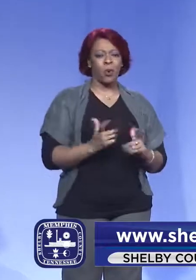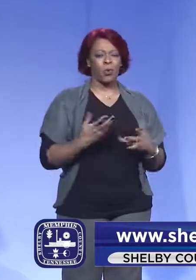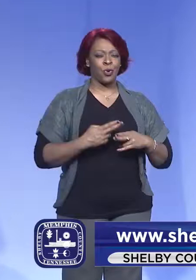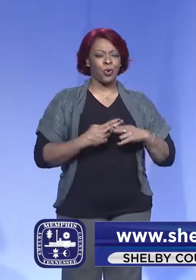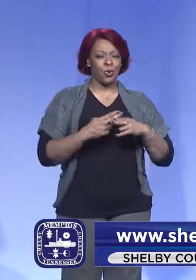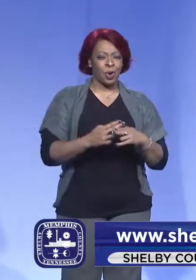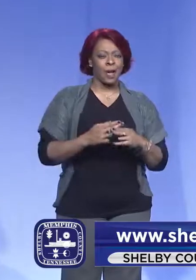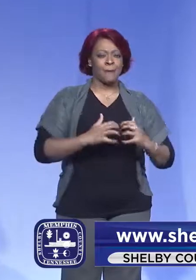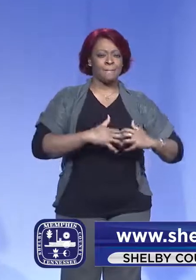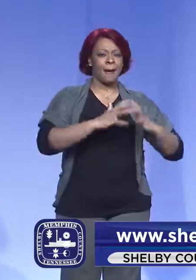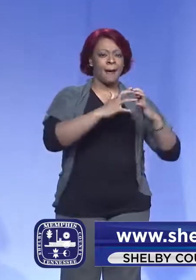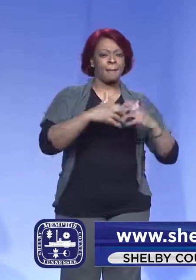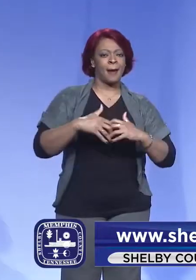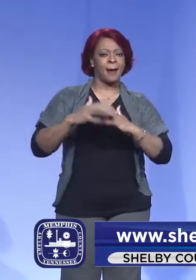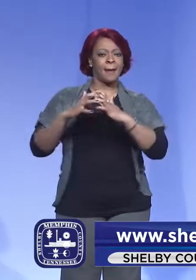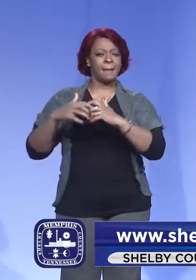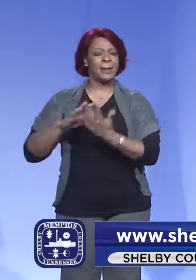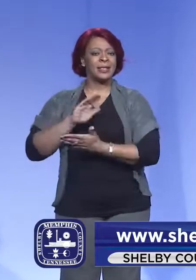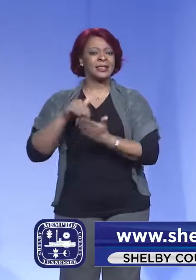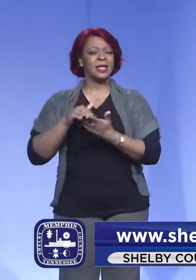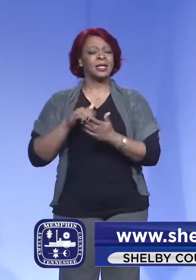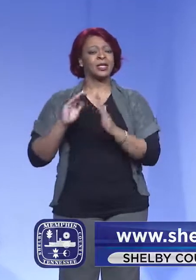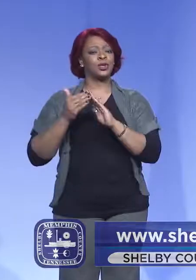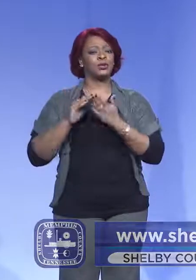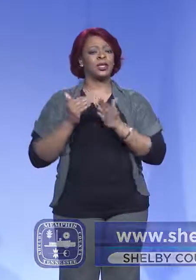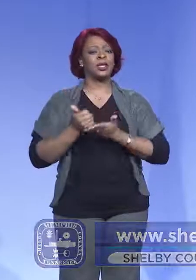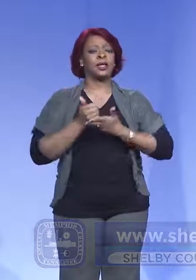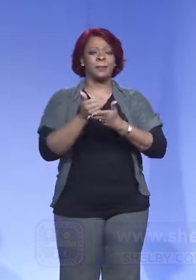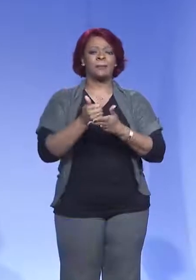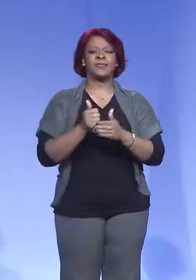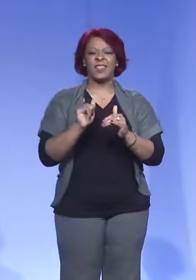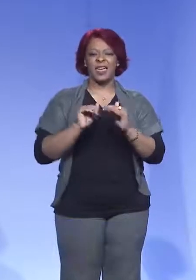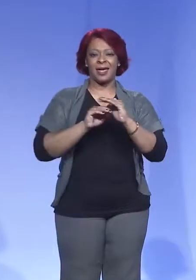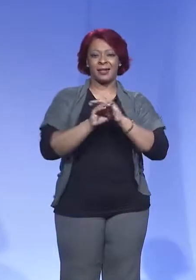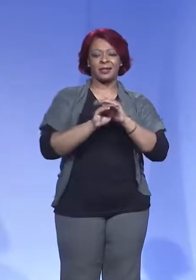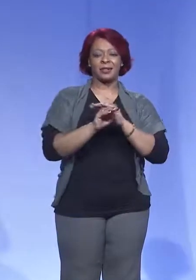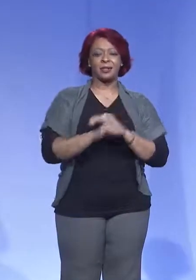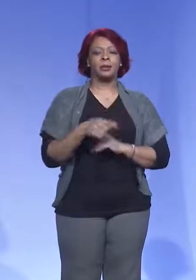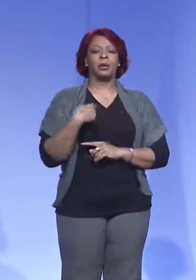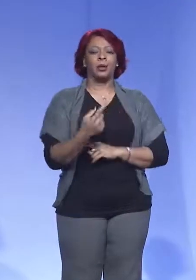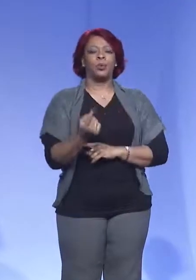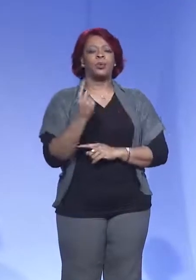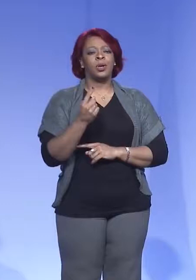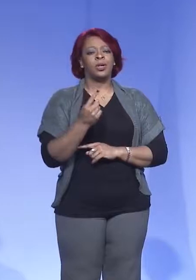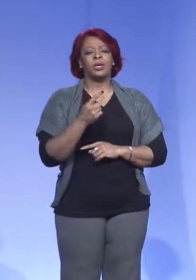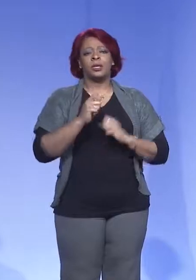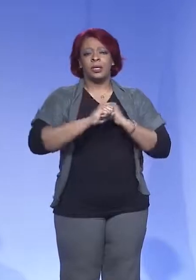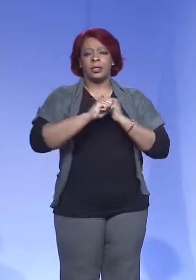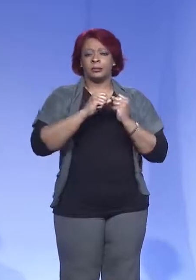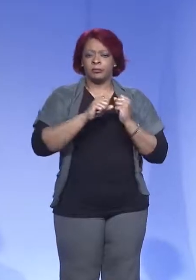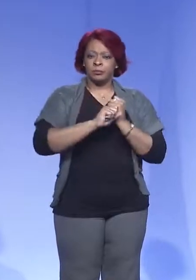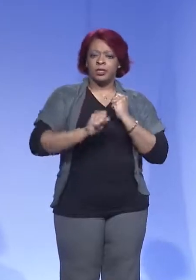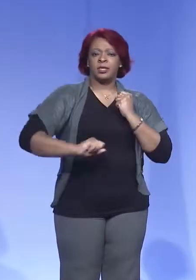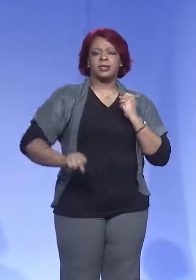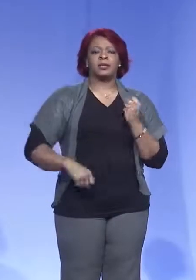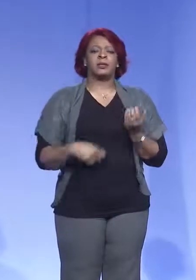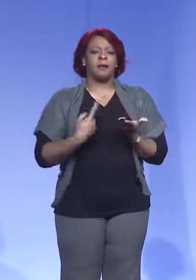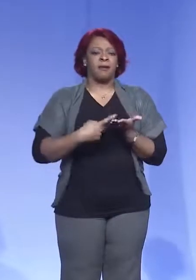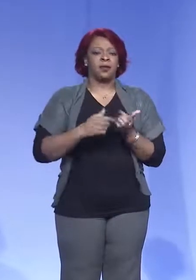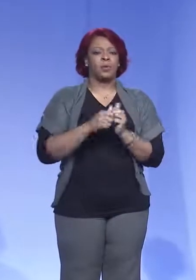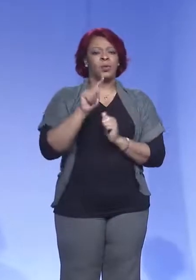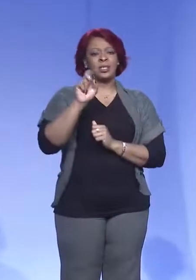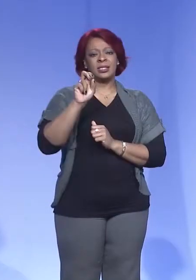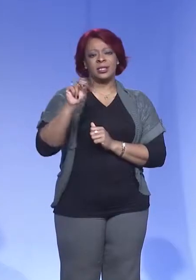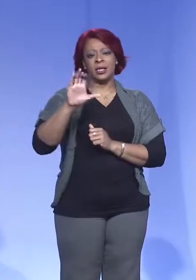call pop-up sites in the community to help with access. Then we've had a fairly lengthy conversation with TennCare